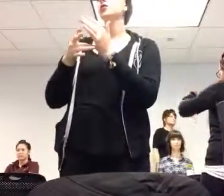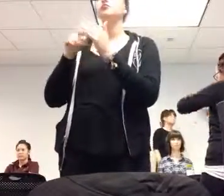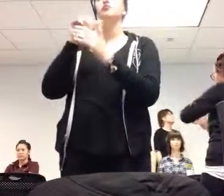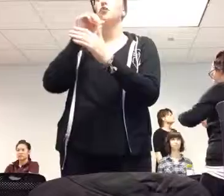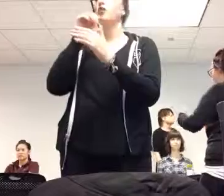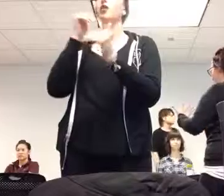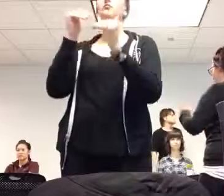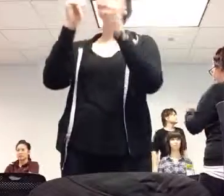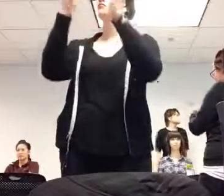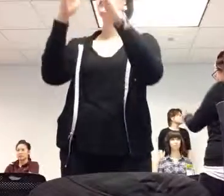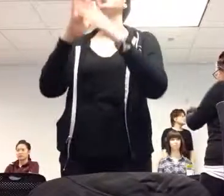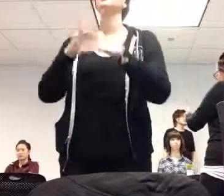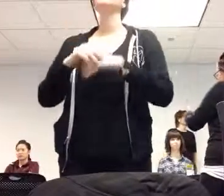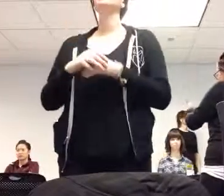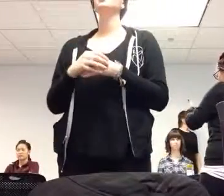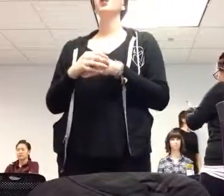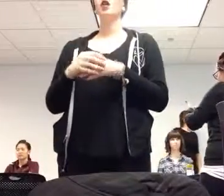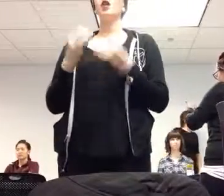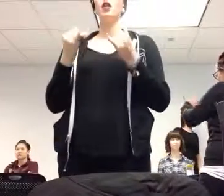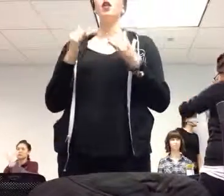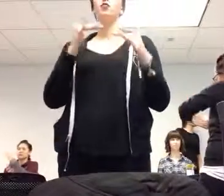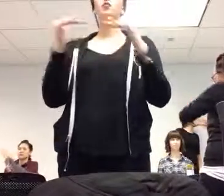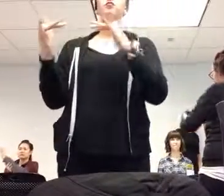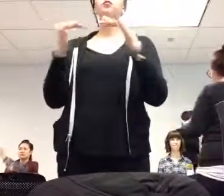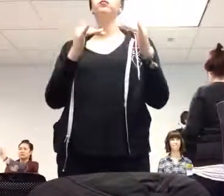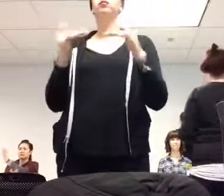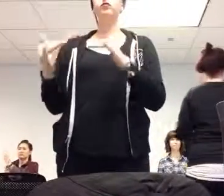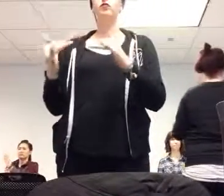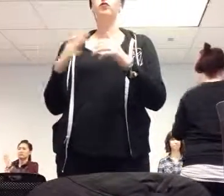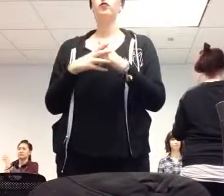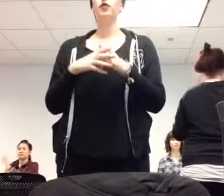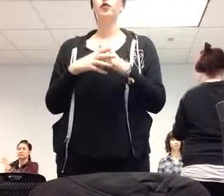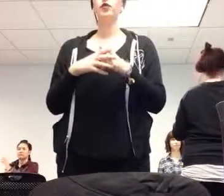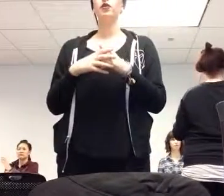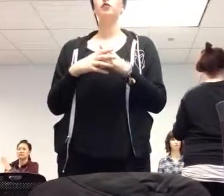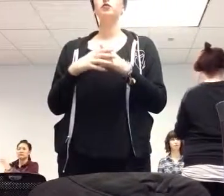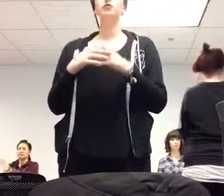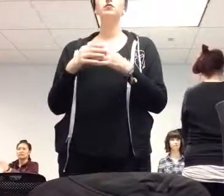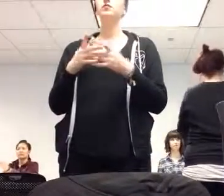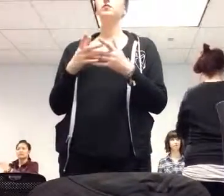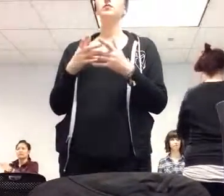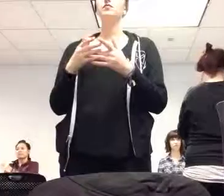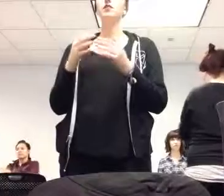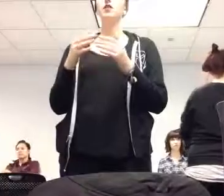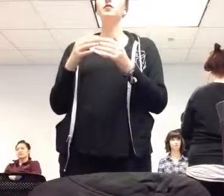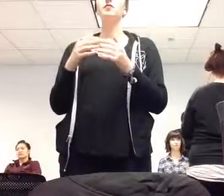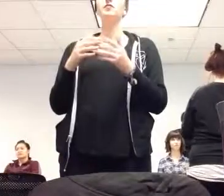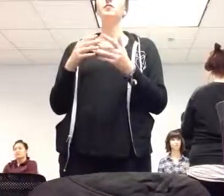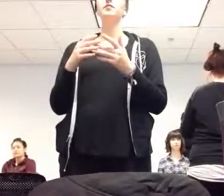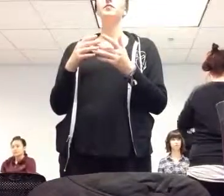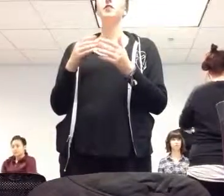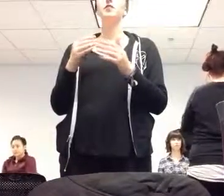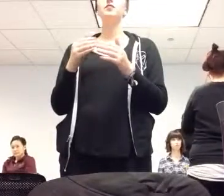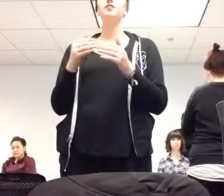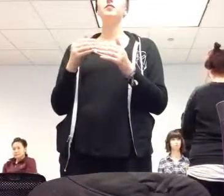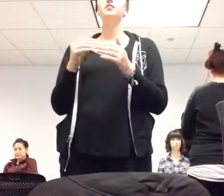It's still there today. If you want to see the effects of World War II on the Soviet Union, go to Russia today. Boris Yeltsin will still tell you a lot of